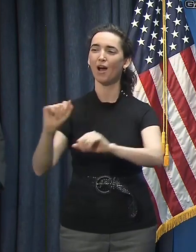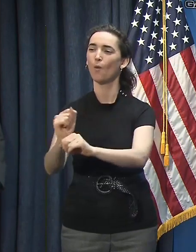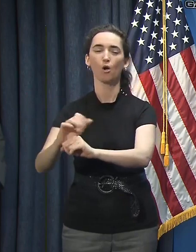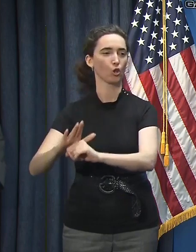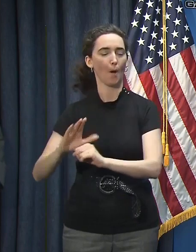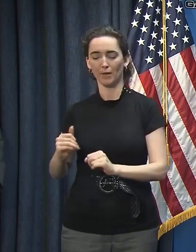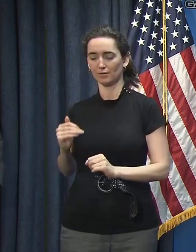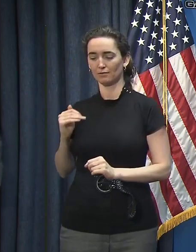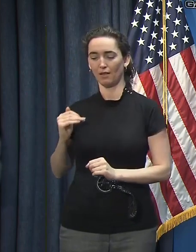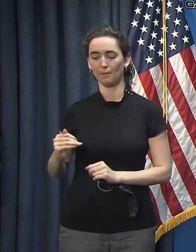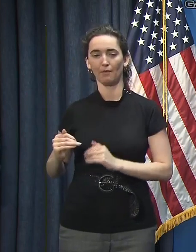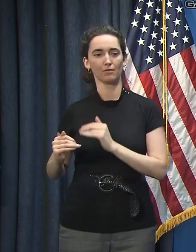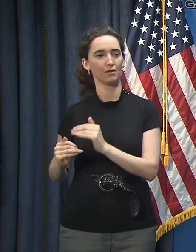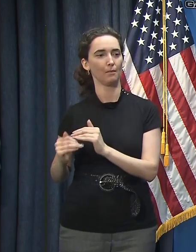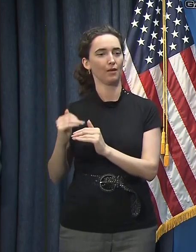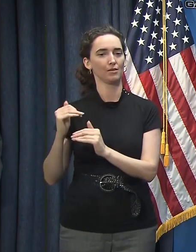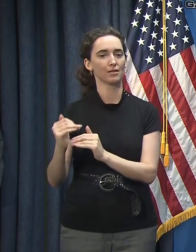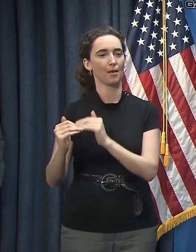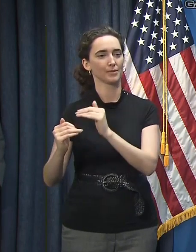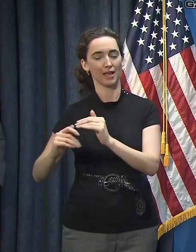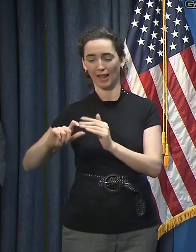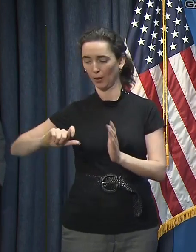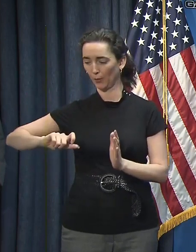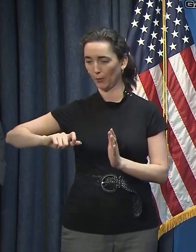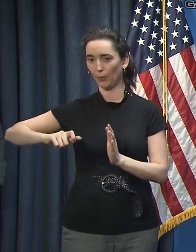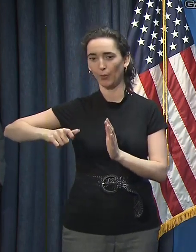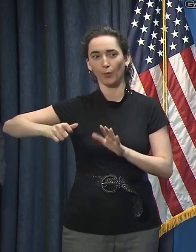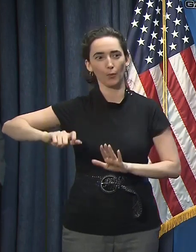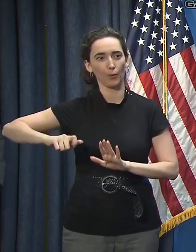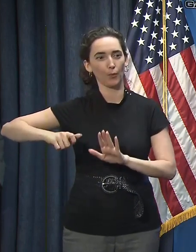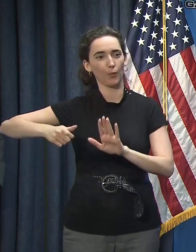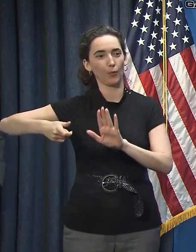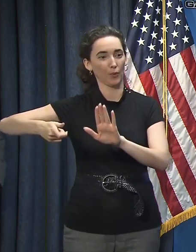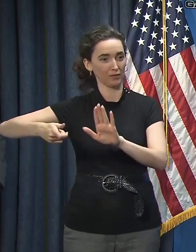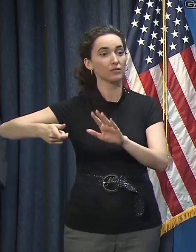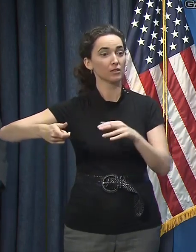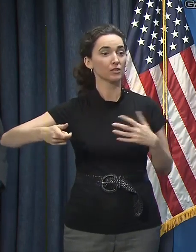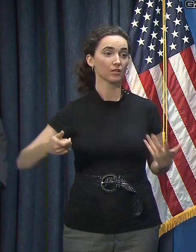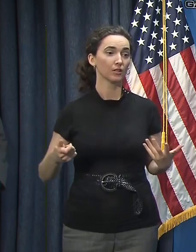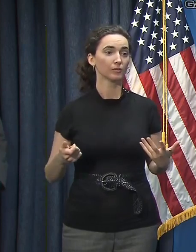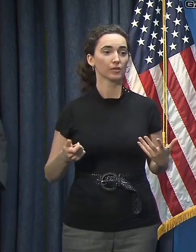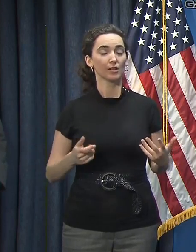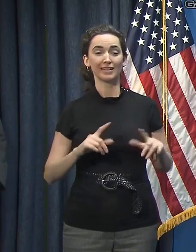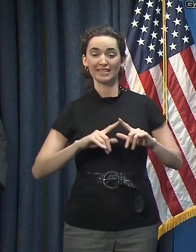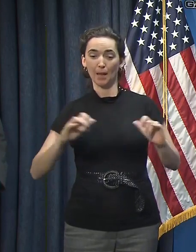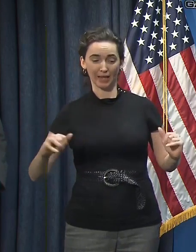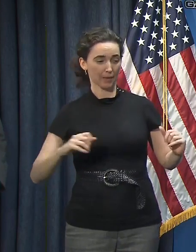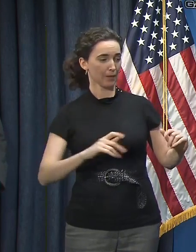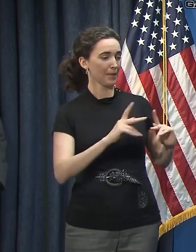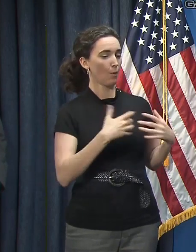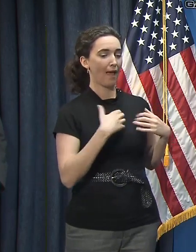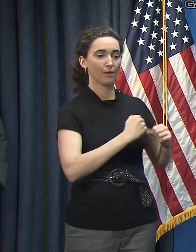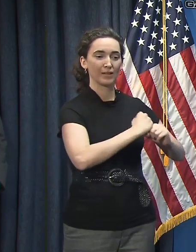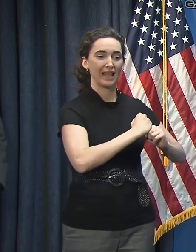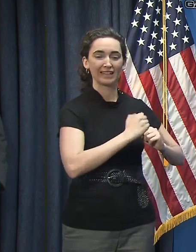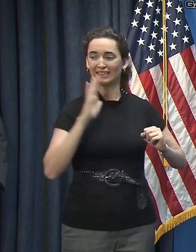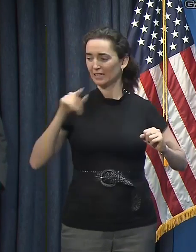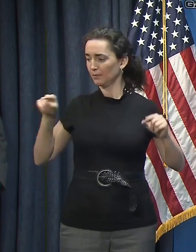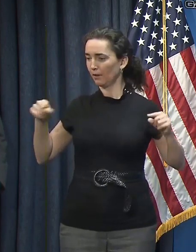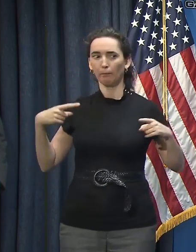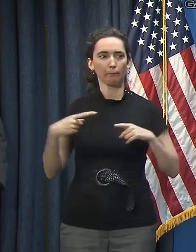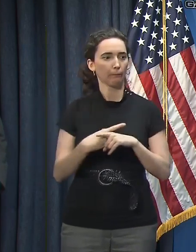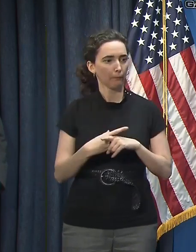public health. And those things are obviously somewhat in conflict, and striking the right balance can be